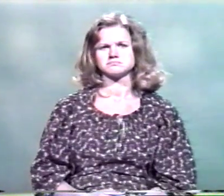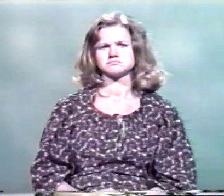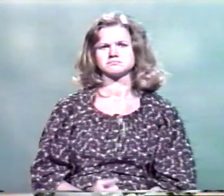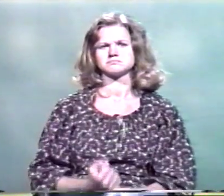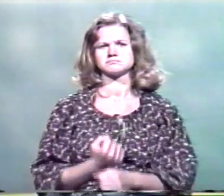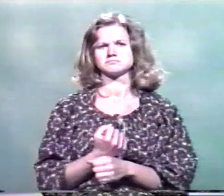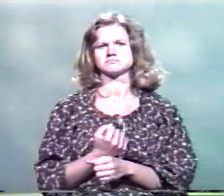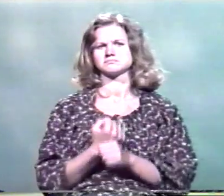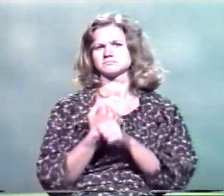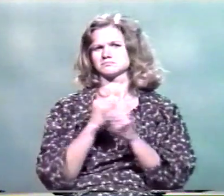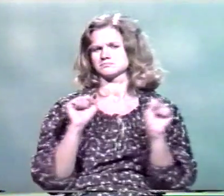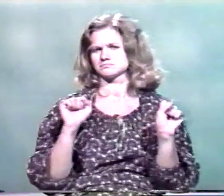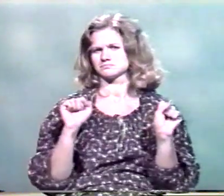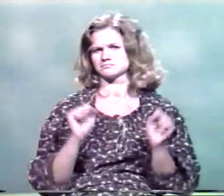To be safe.